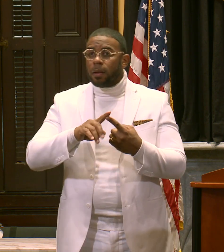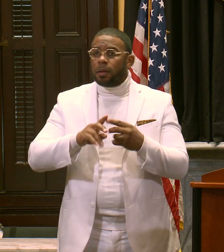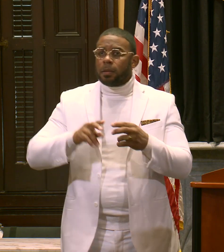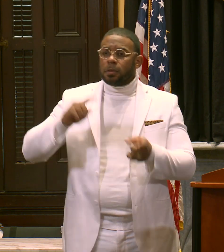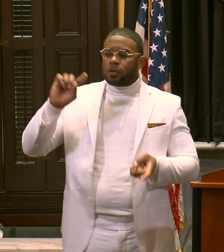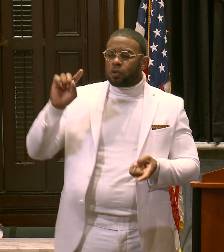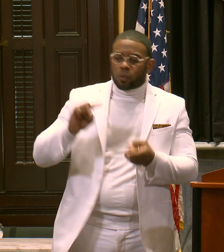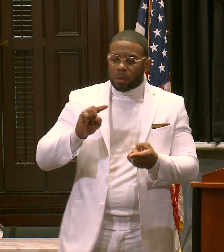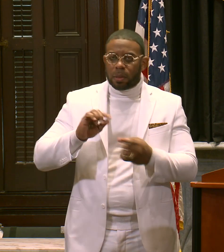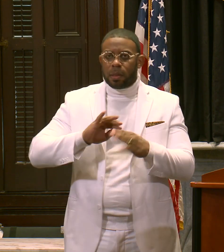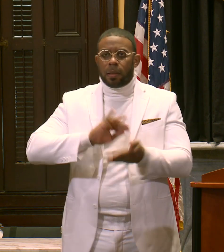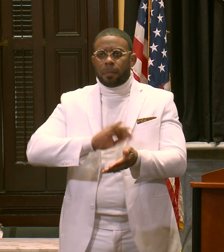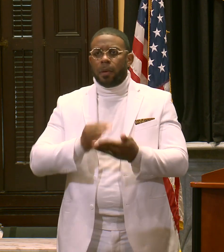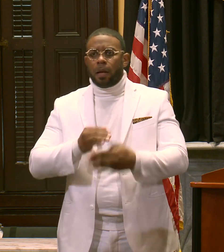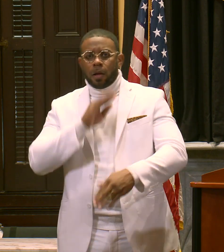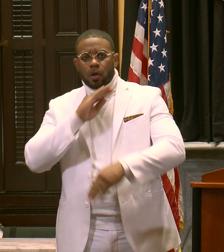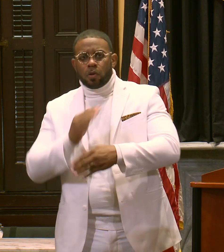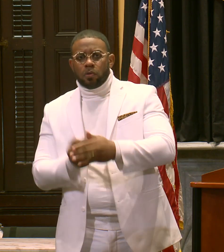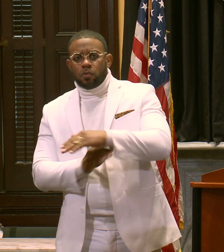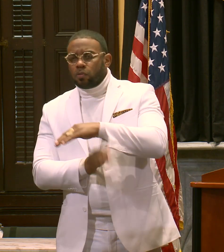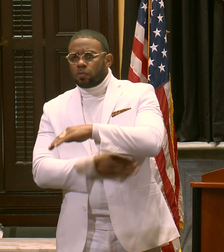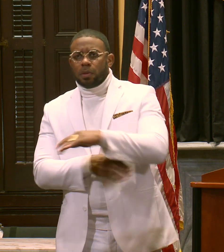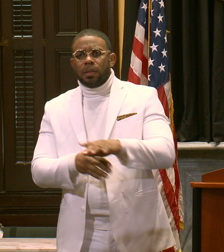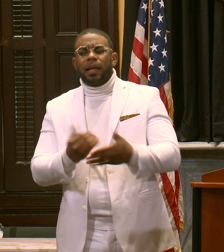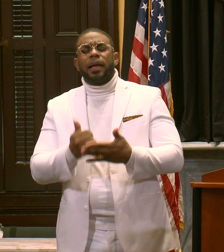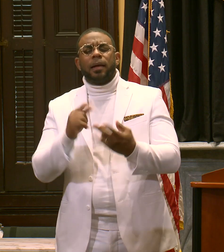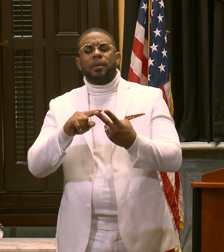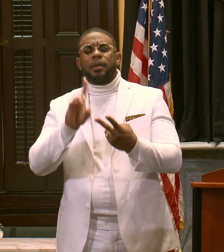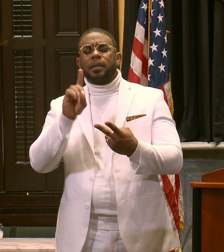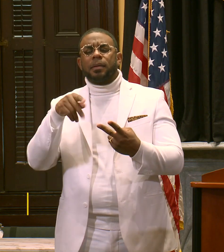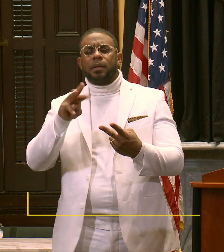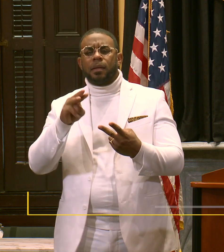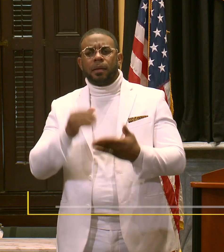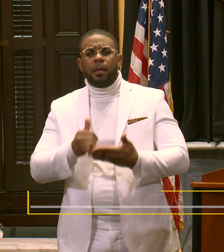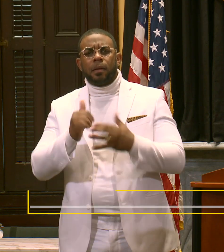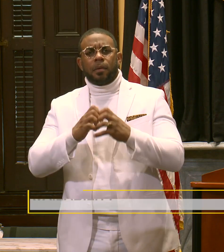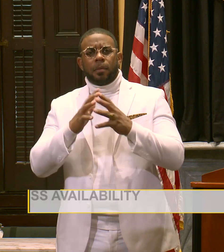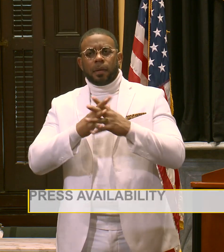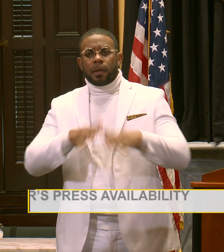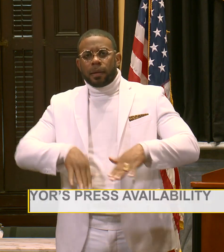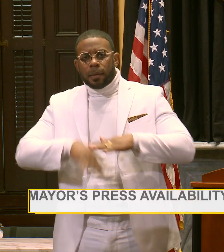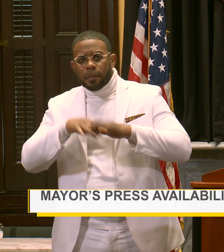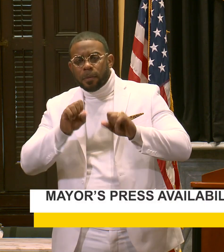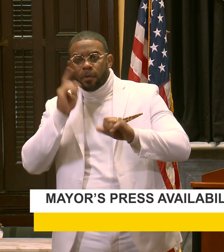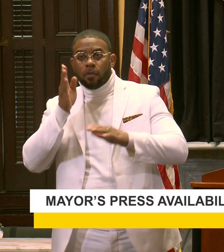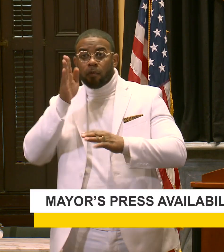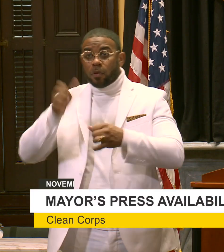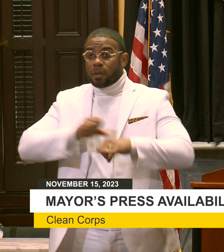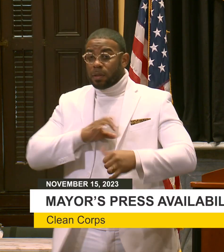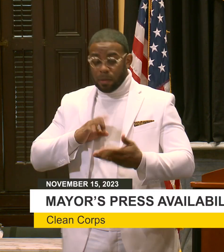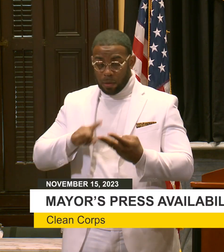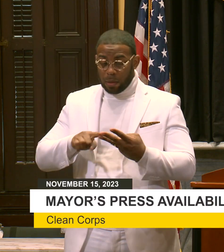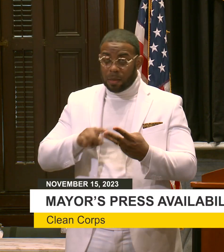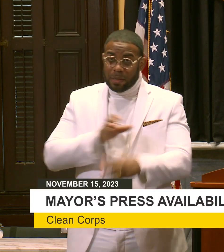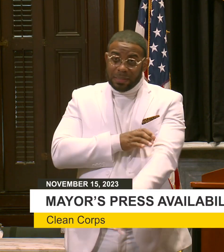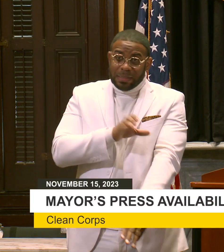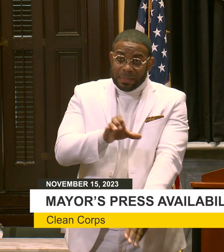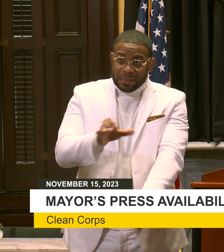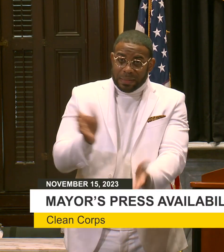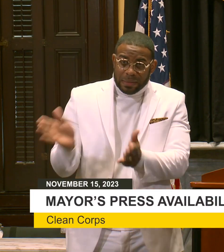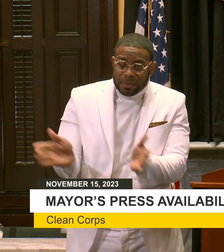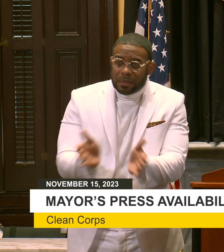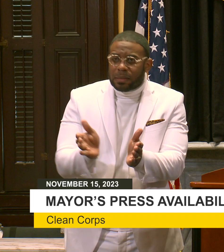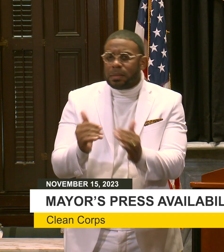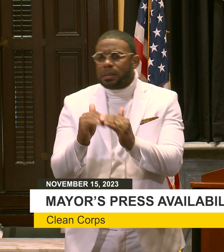the amount of trash, litter, and other waste, help DPW build capacity for future staffing, empowering and equipping underinvested